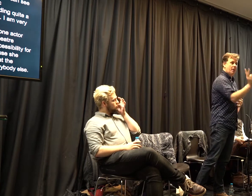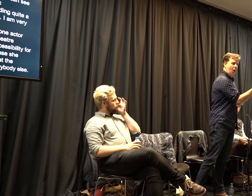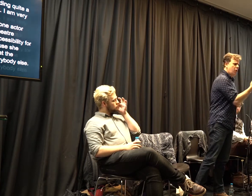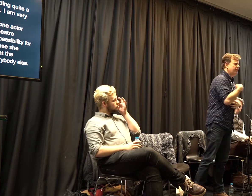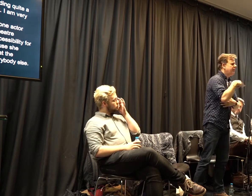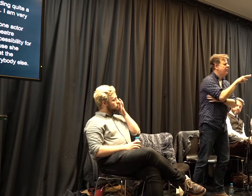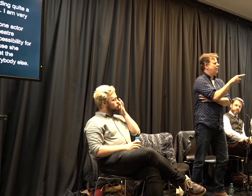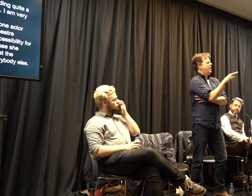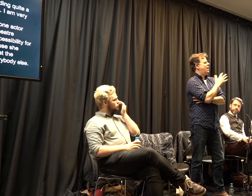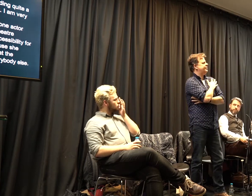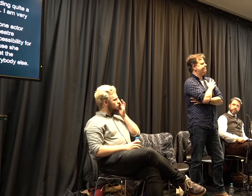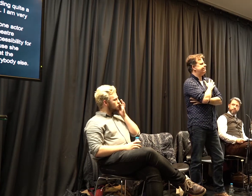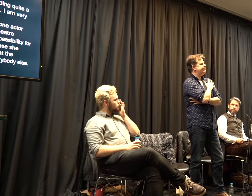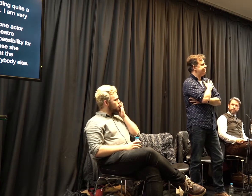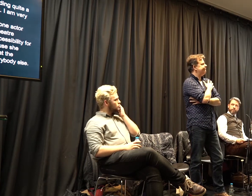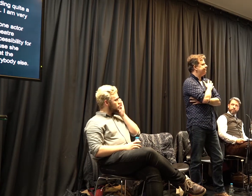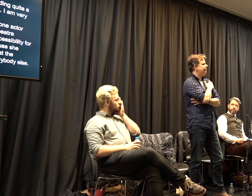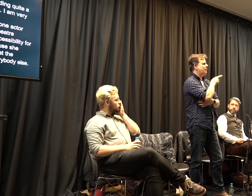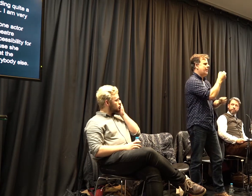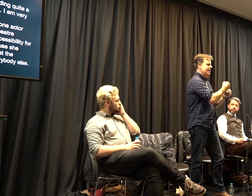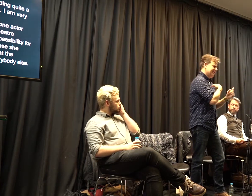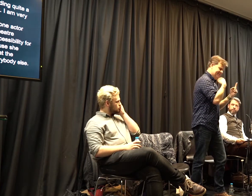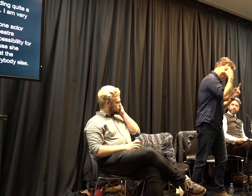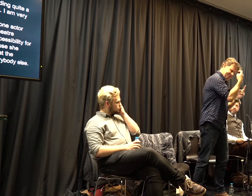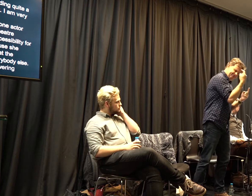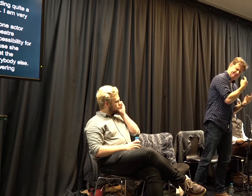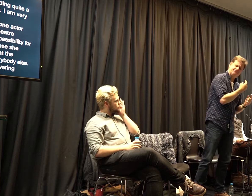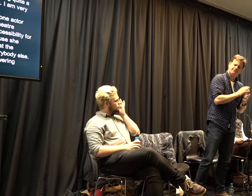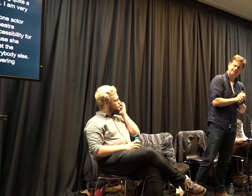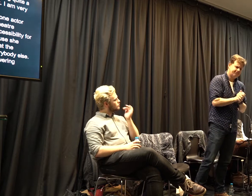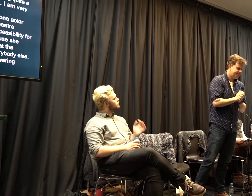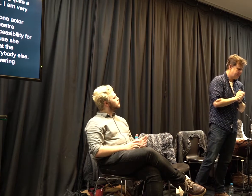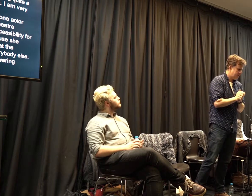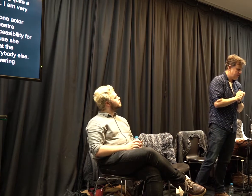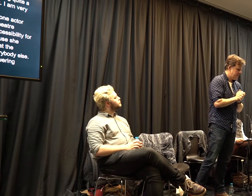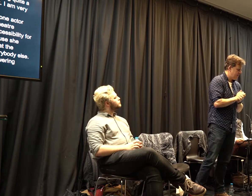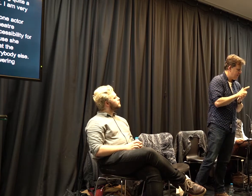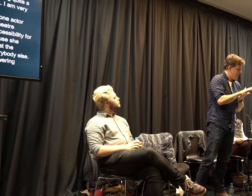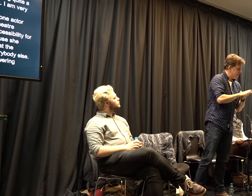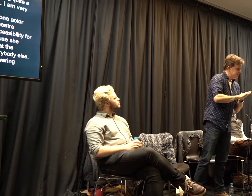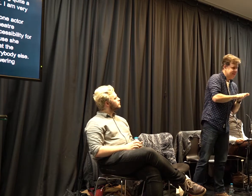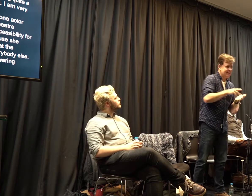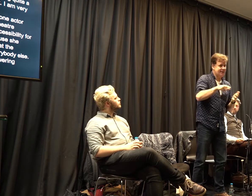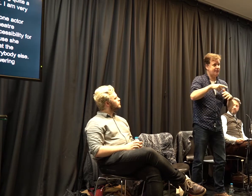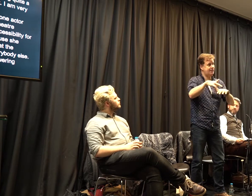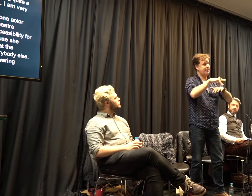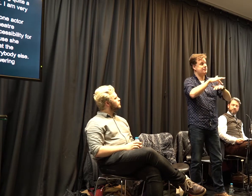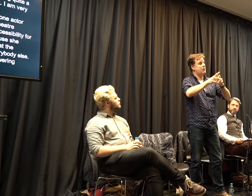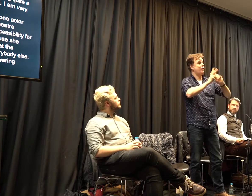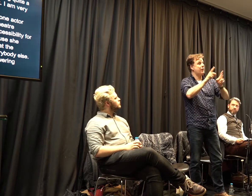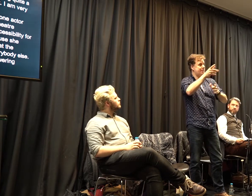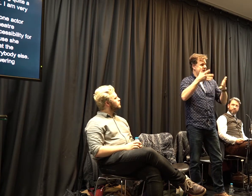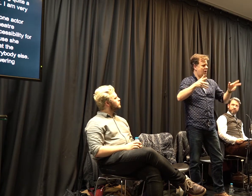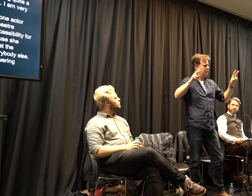was about empowering access on both sides. And this made me think, does